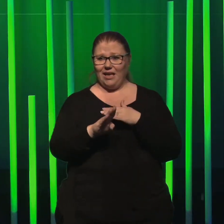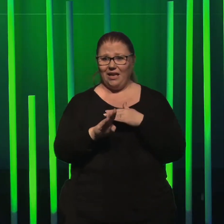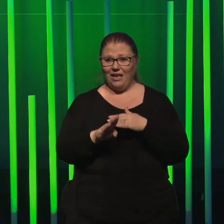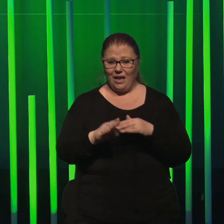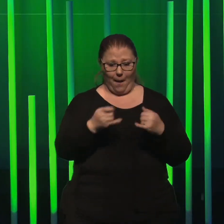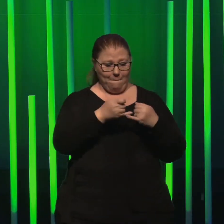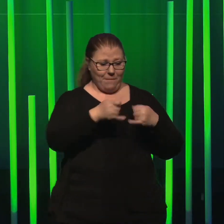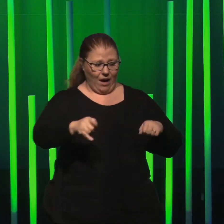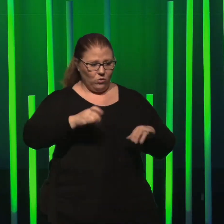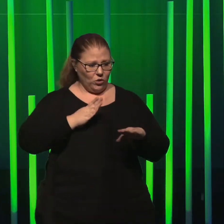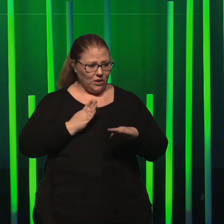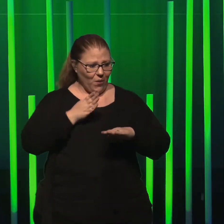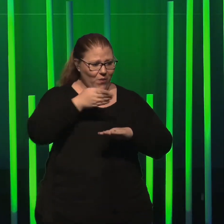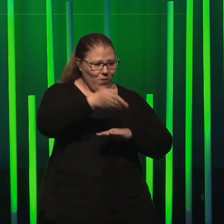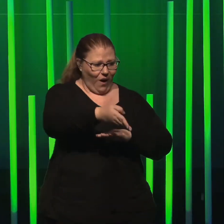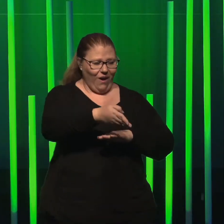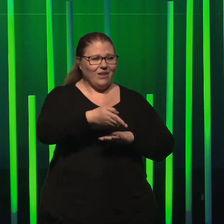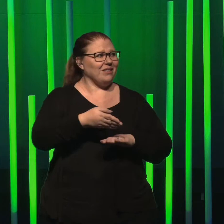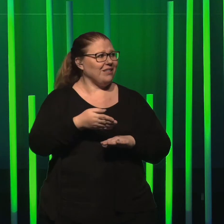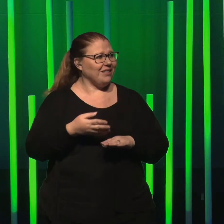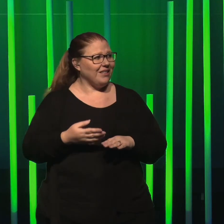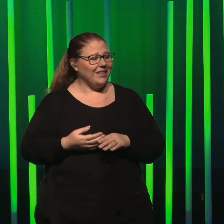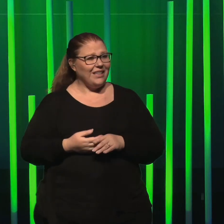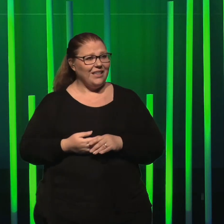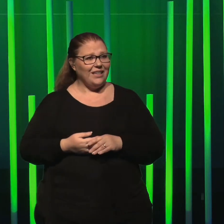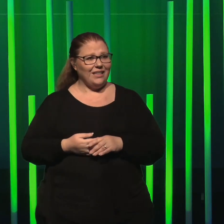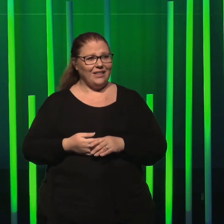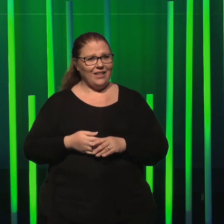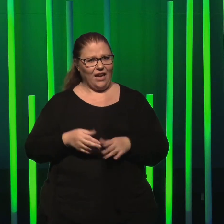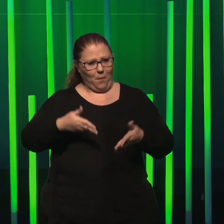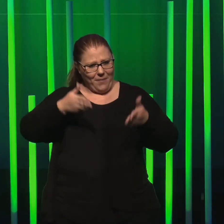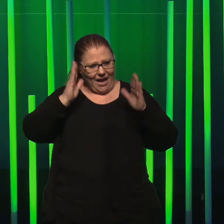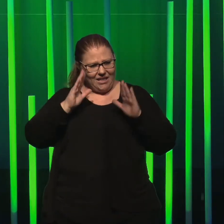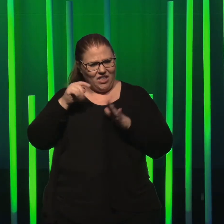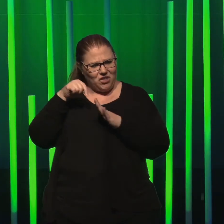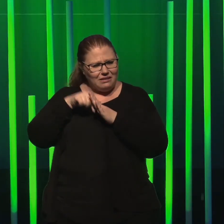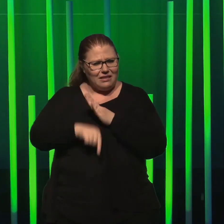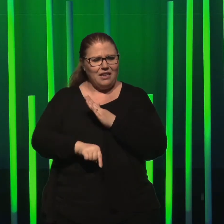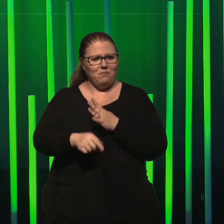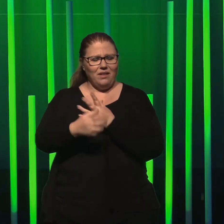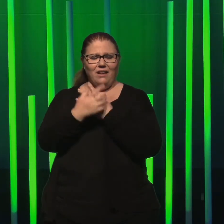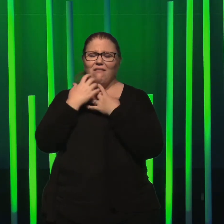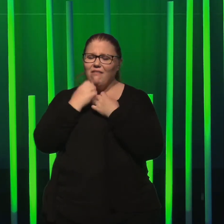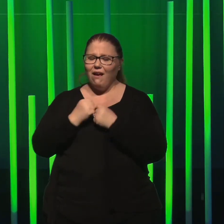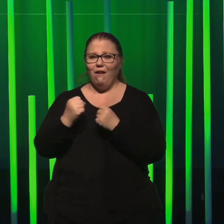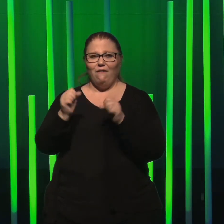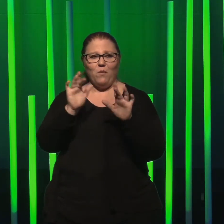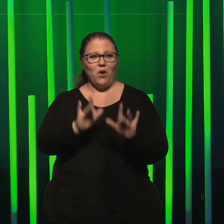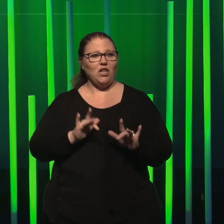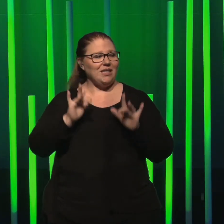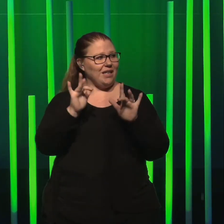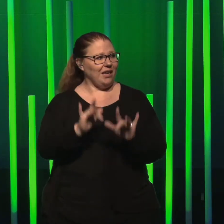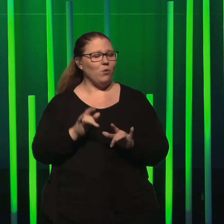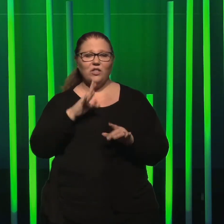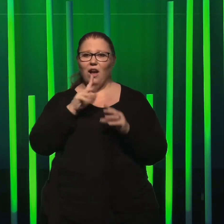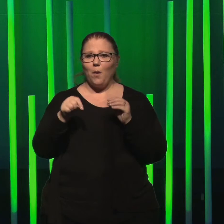and borders, to listen deeply, to love mercy. And really, we're going to talk about the power of proximity.